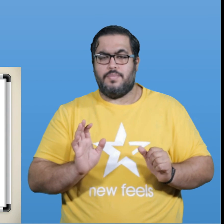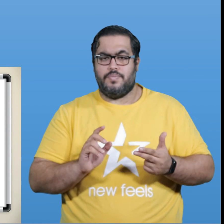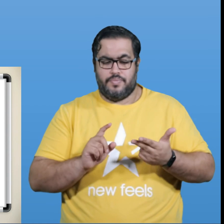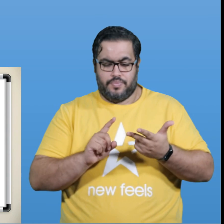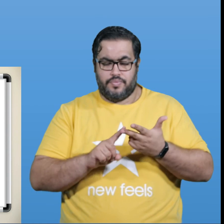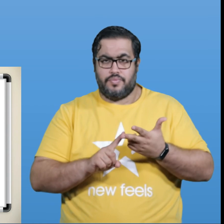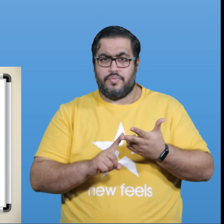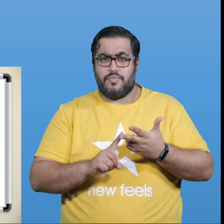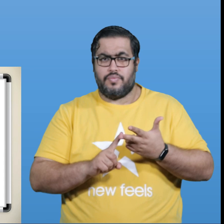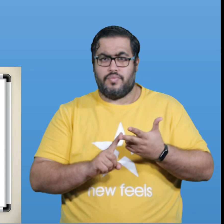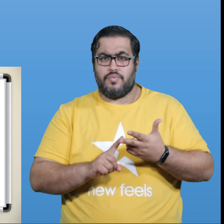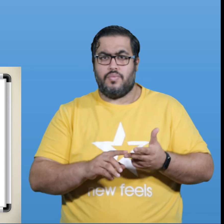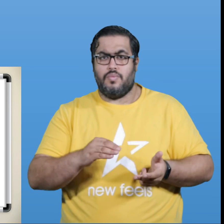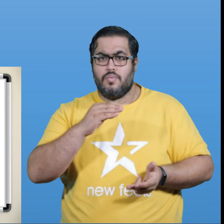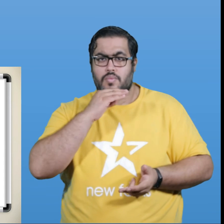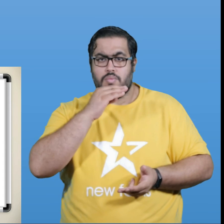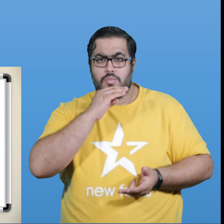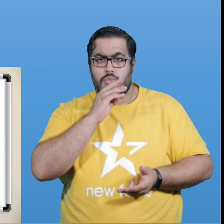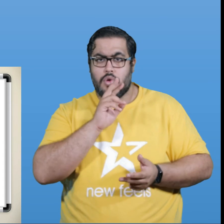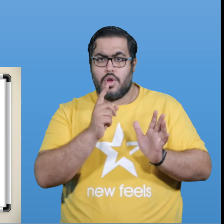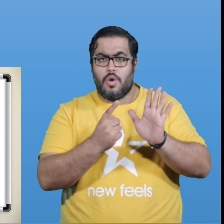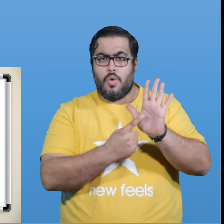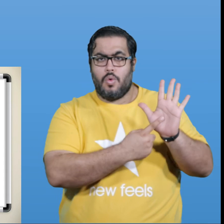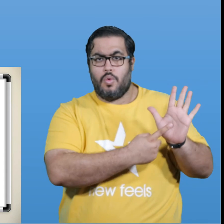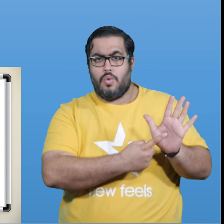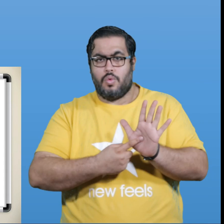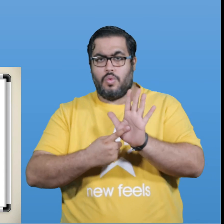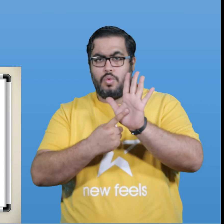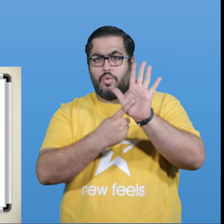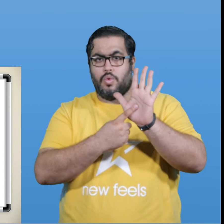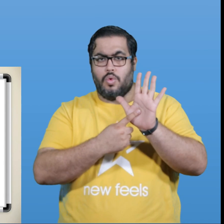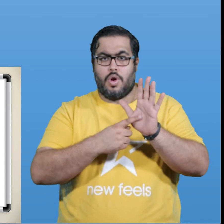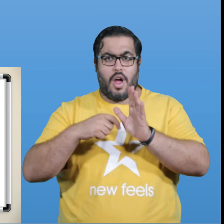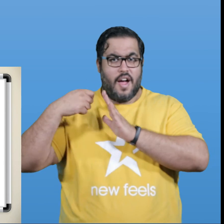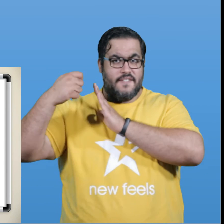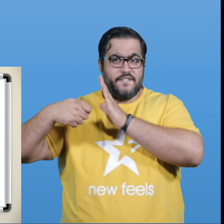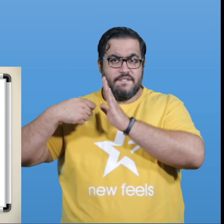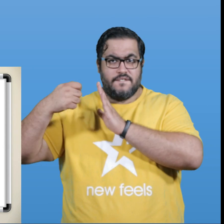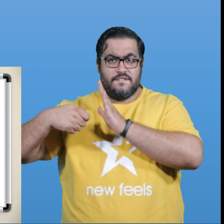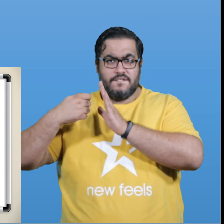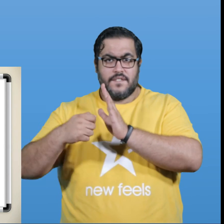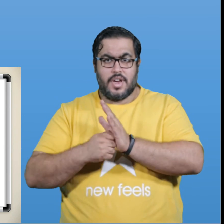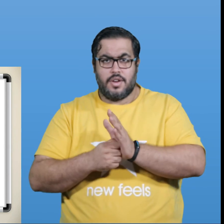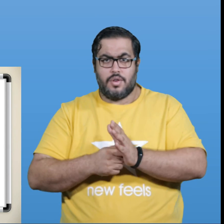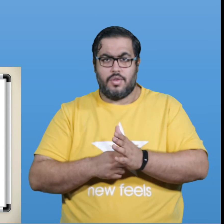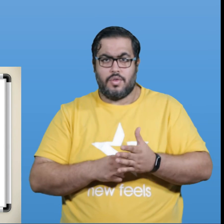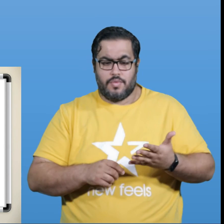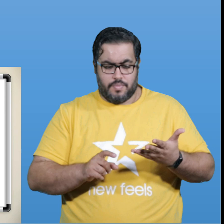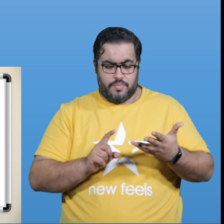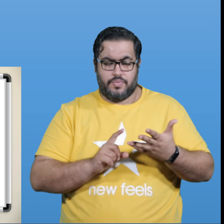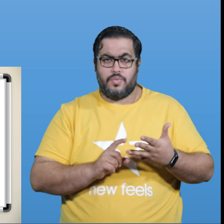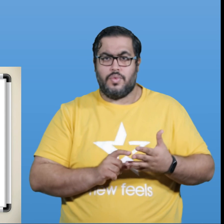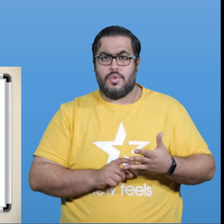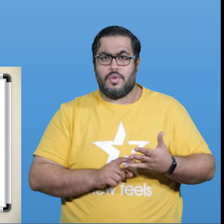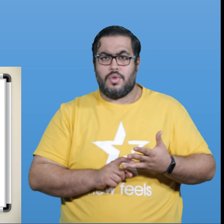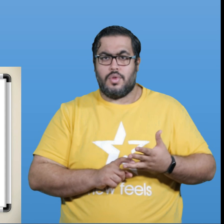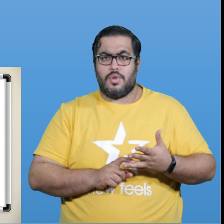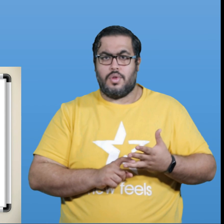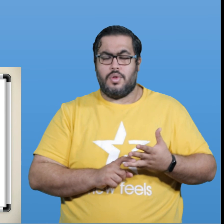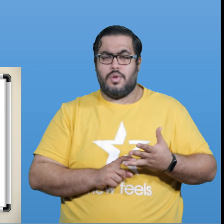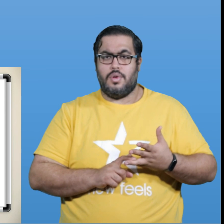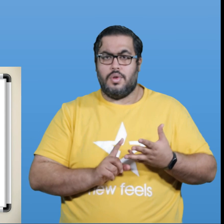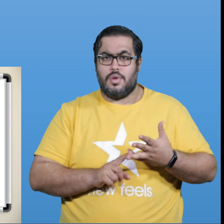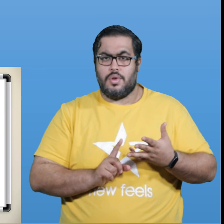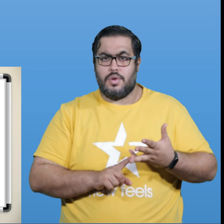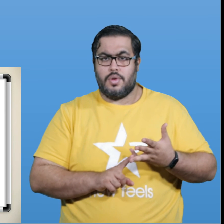magician. Amal's father showed a film of Amal's important events until now. Amal's father played a video of her precious